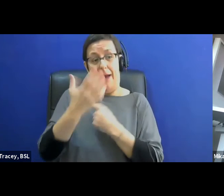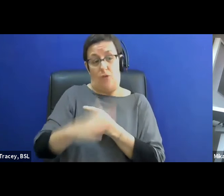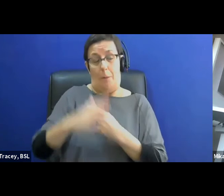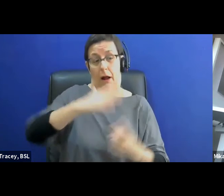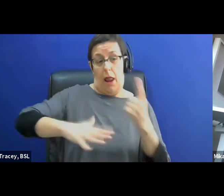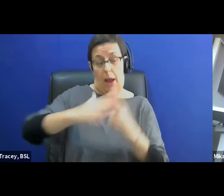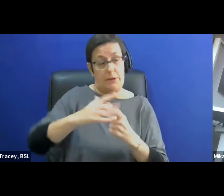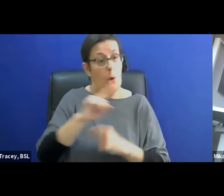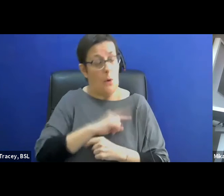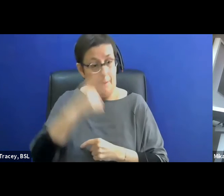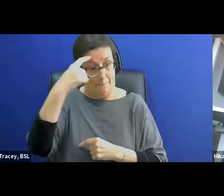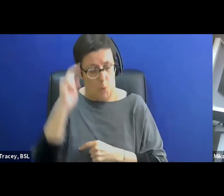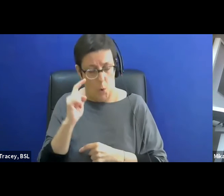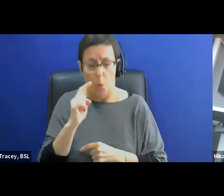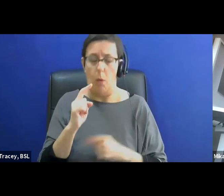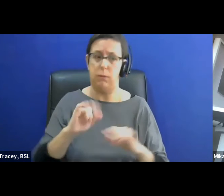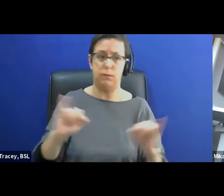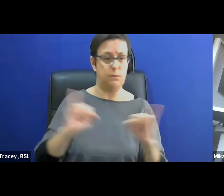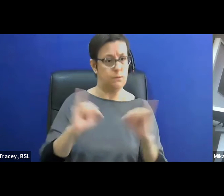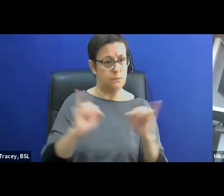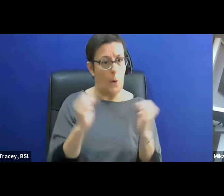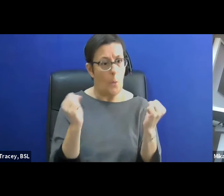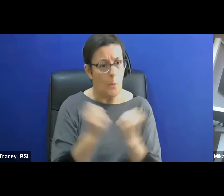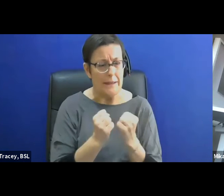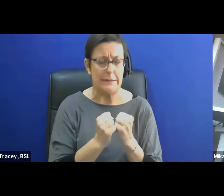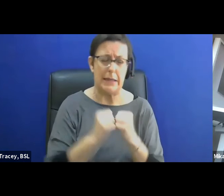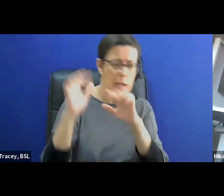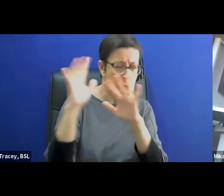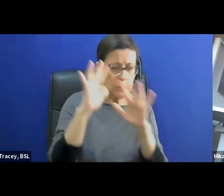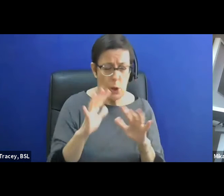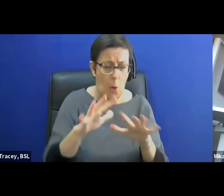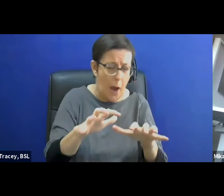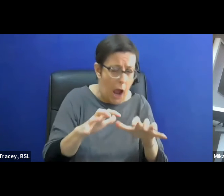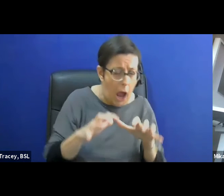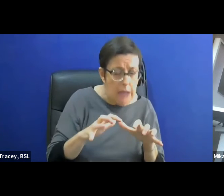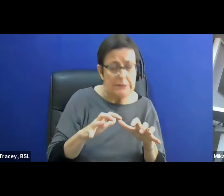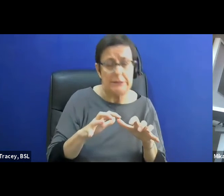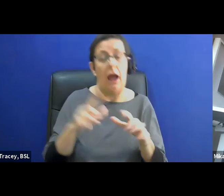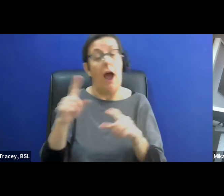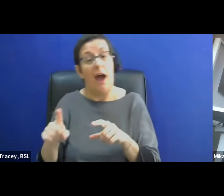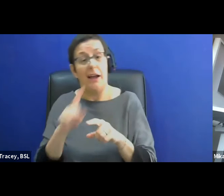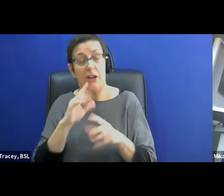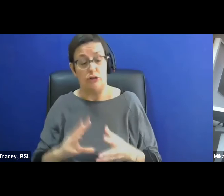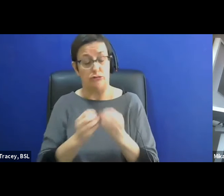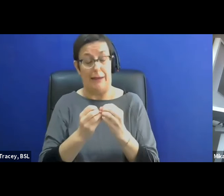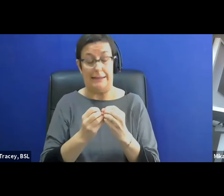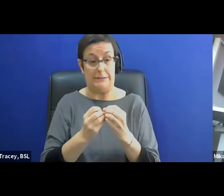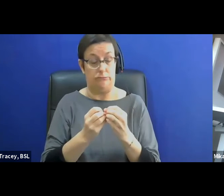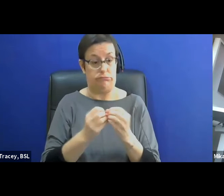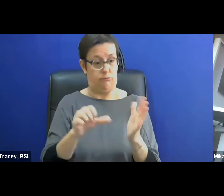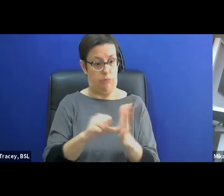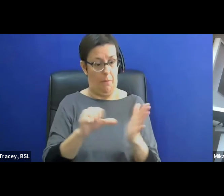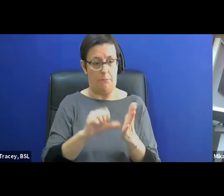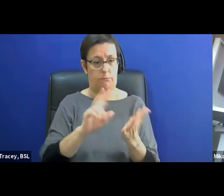and ice, and in the summer, heavy rain create slippery surfaces and obscure things like potholes, which creates obstacles for